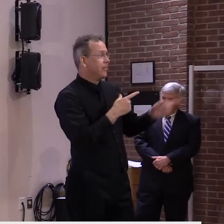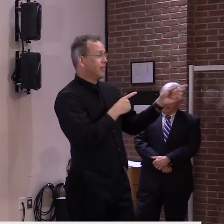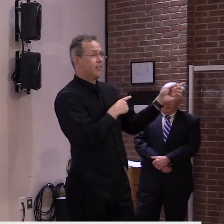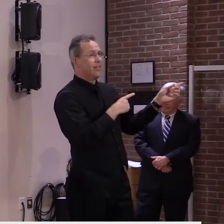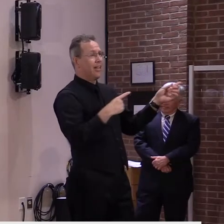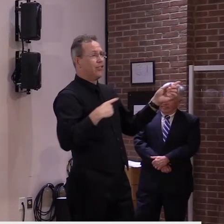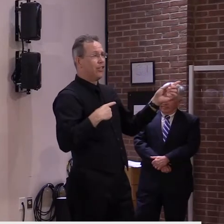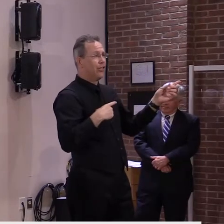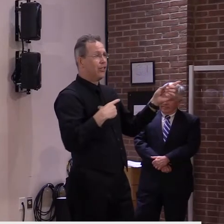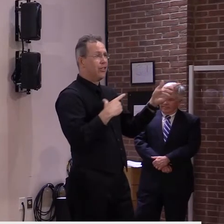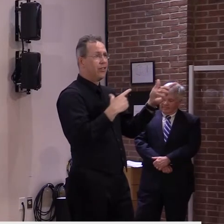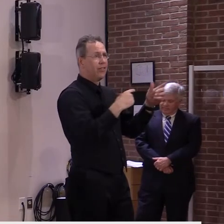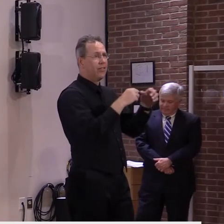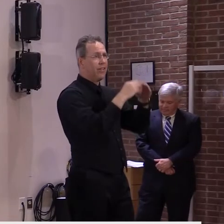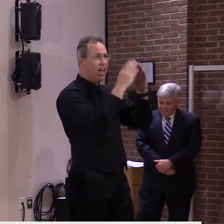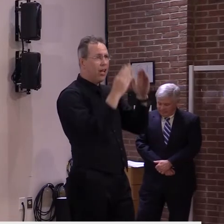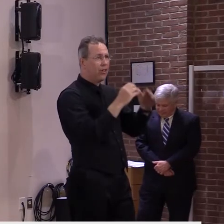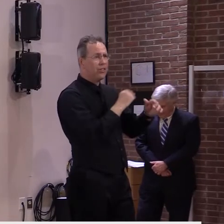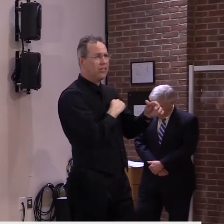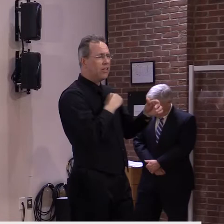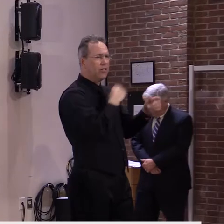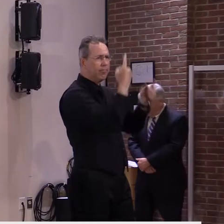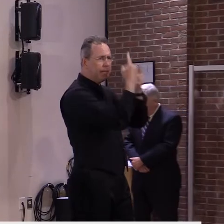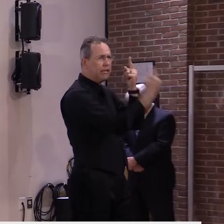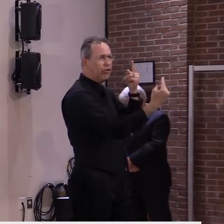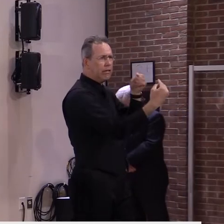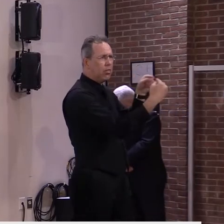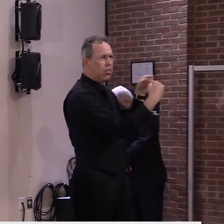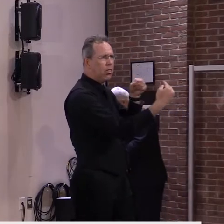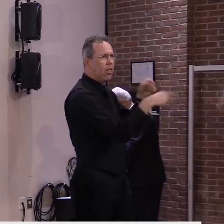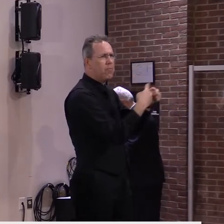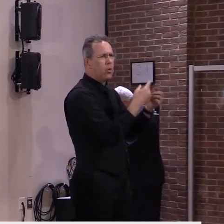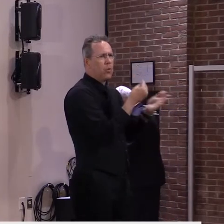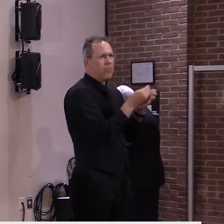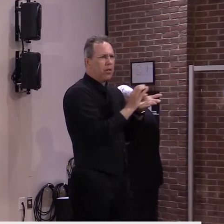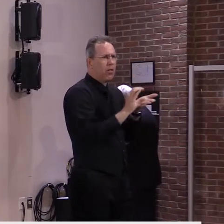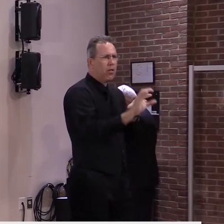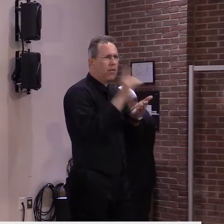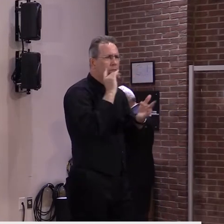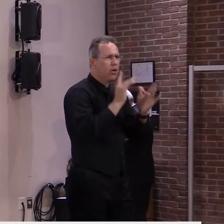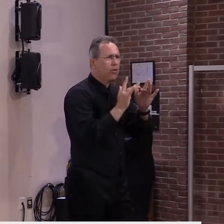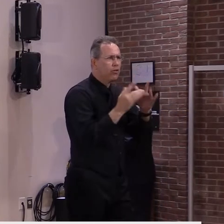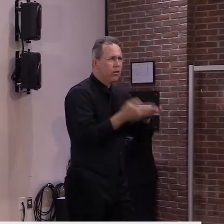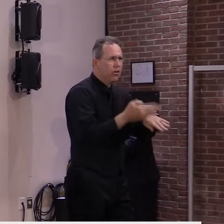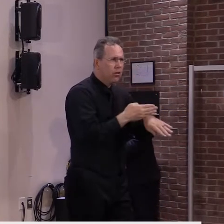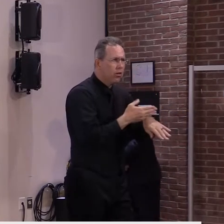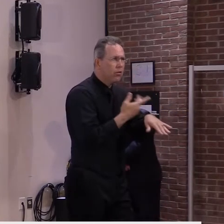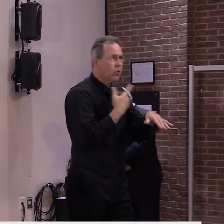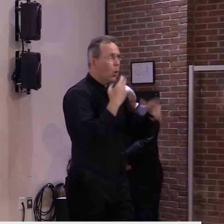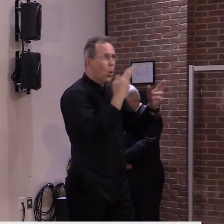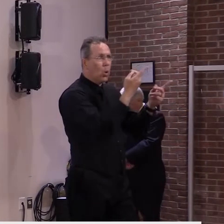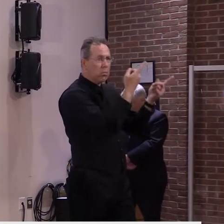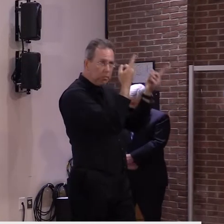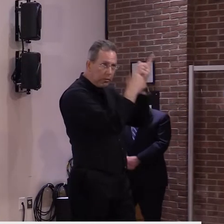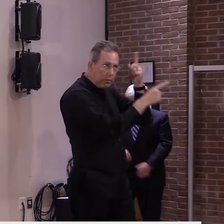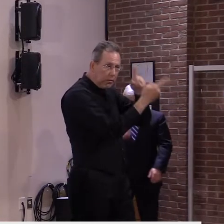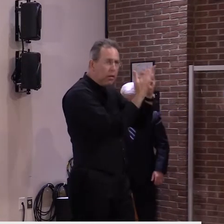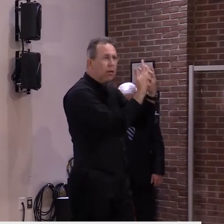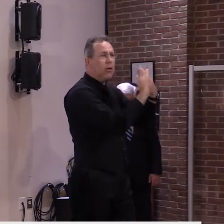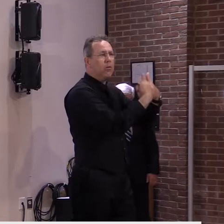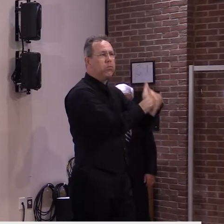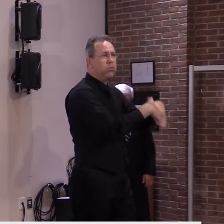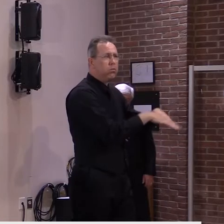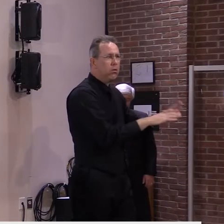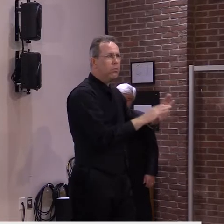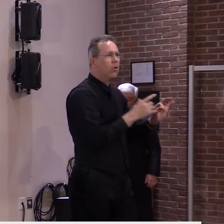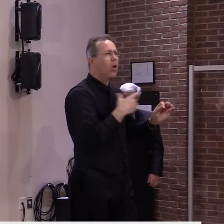different views on that. I think they're coming to some resolution on that. We have our views as well, and we'll just have to see where